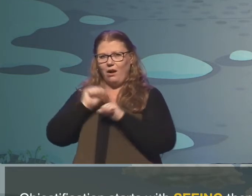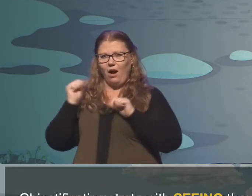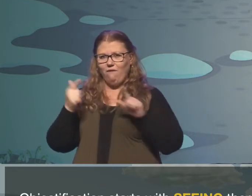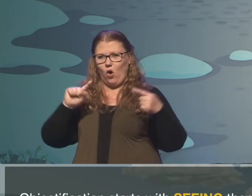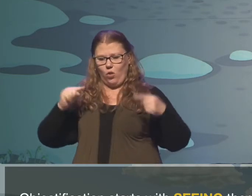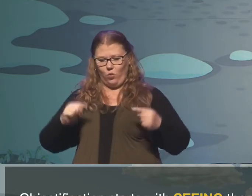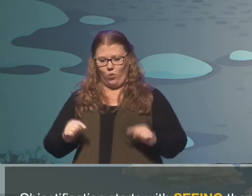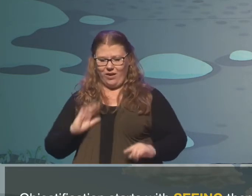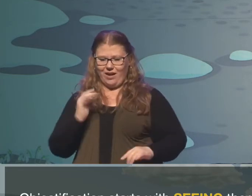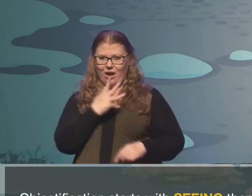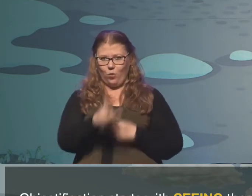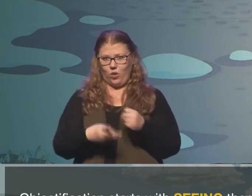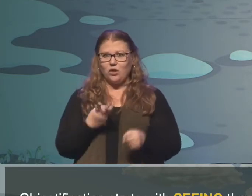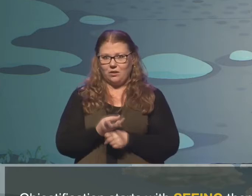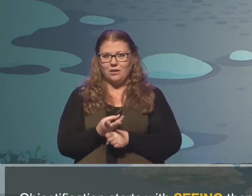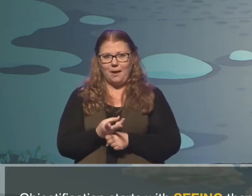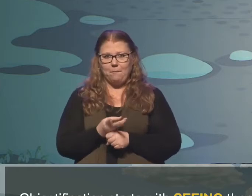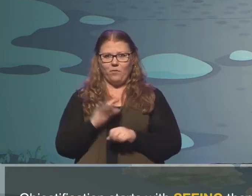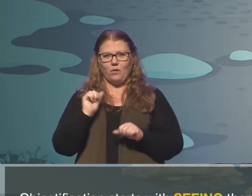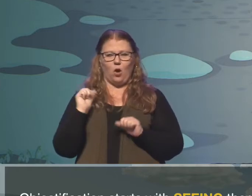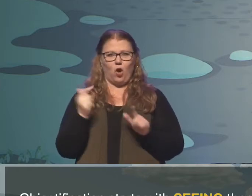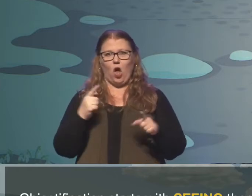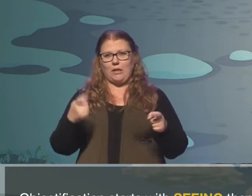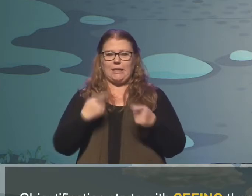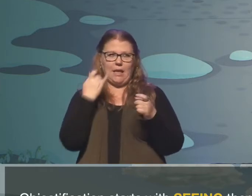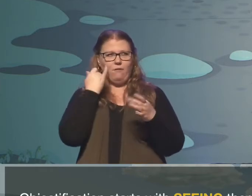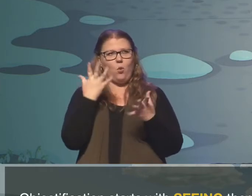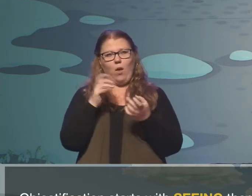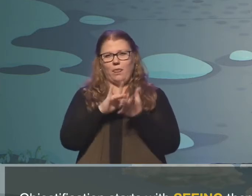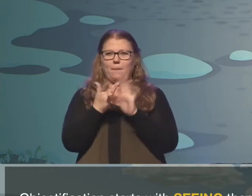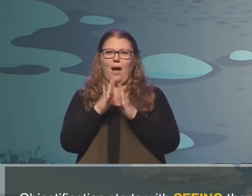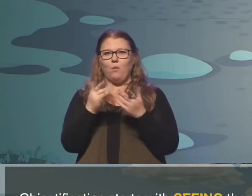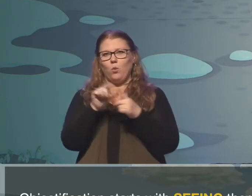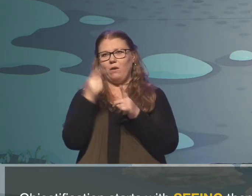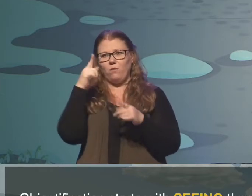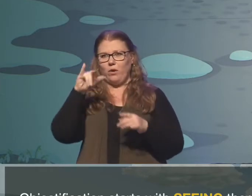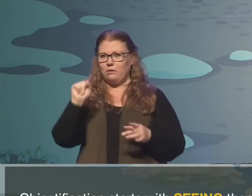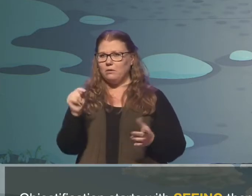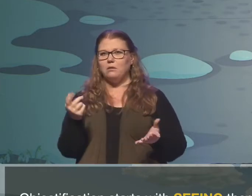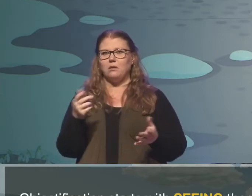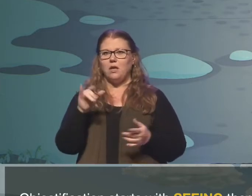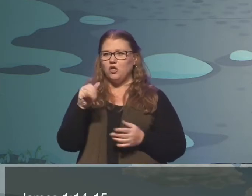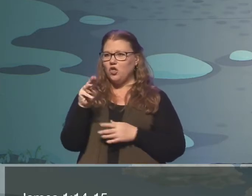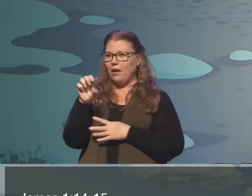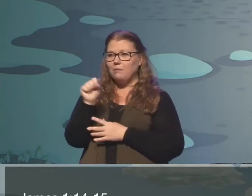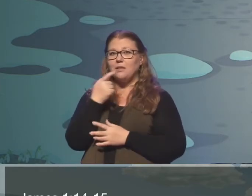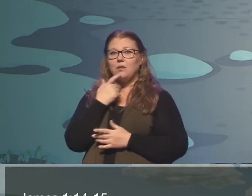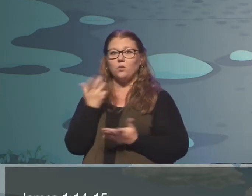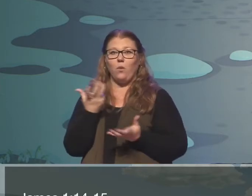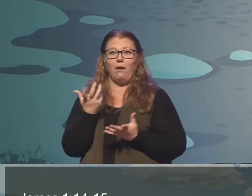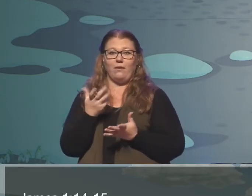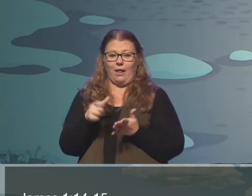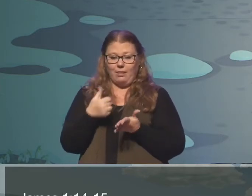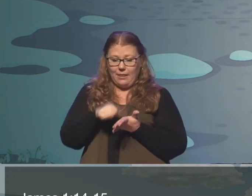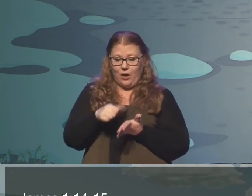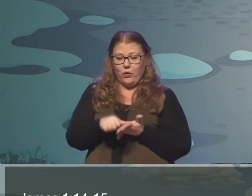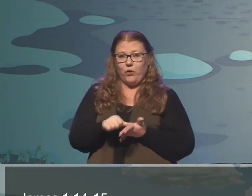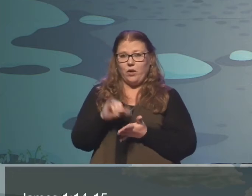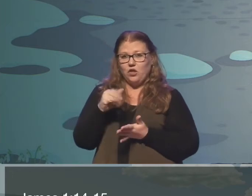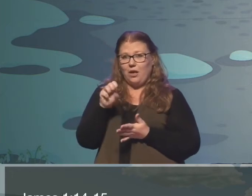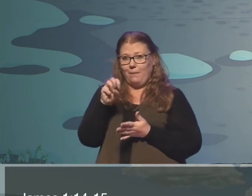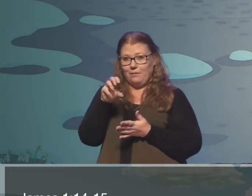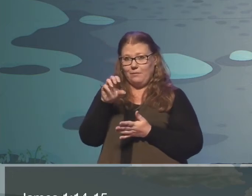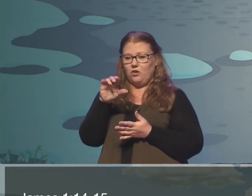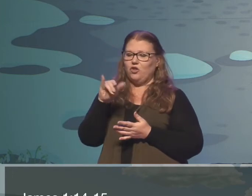our world, right? Or all sin, if you want the Bible word for it. James says it this way in the letter that